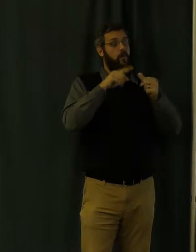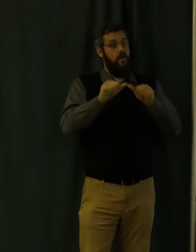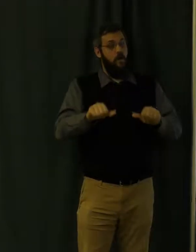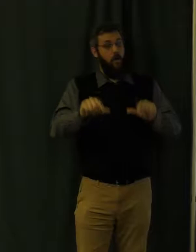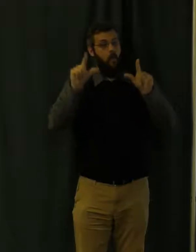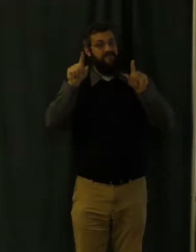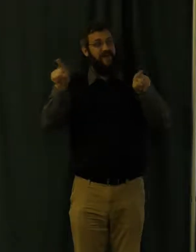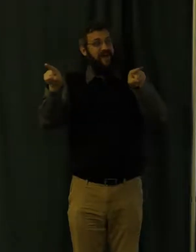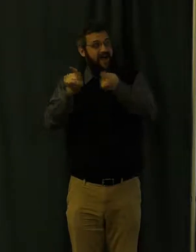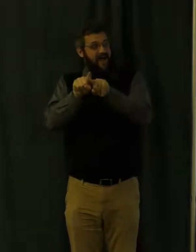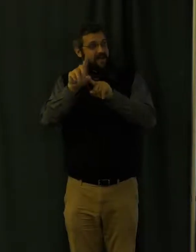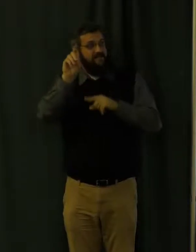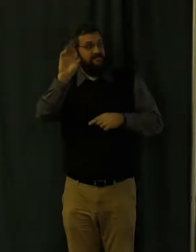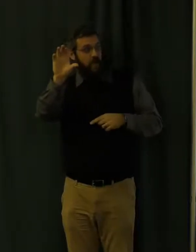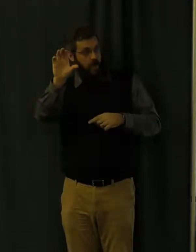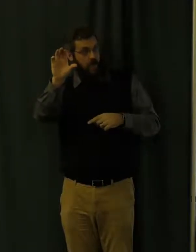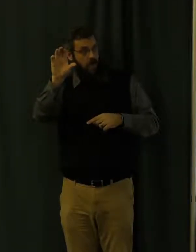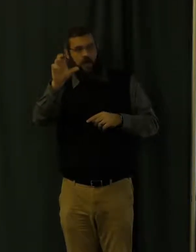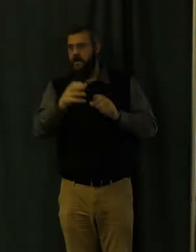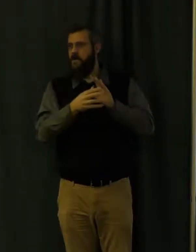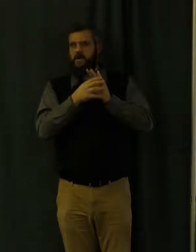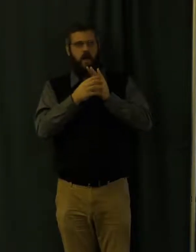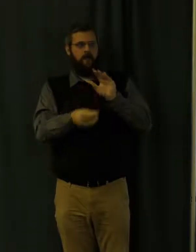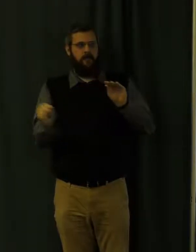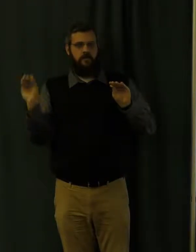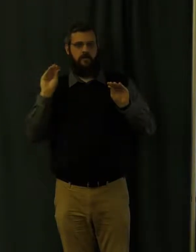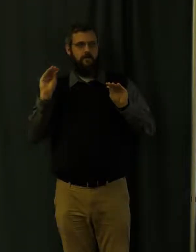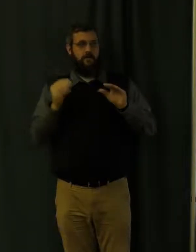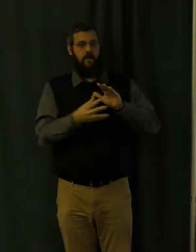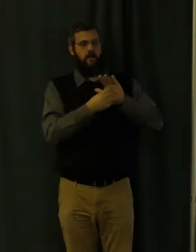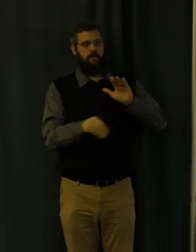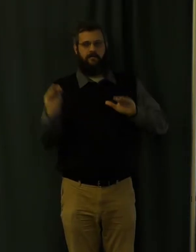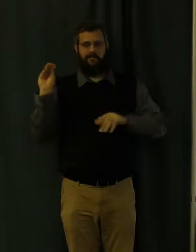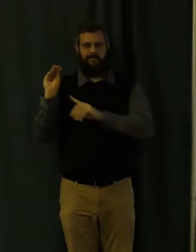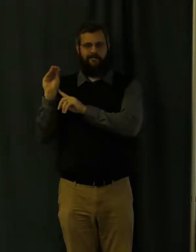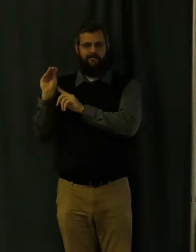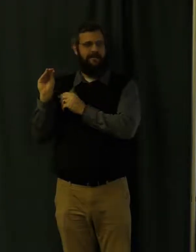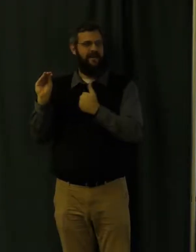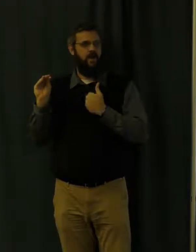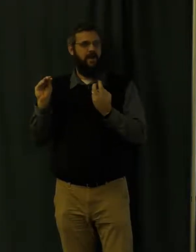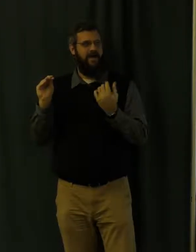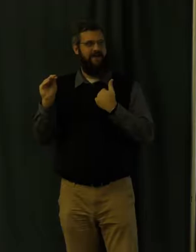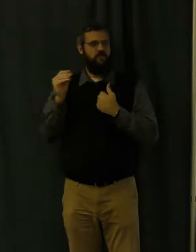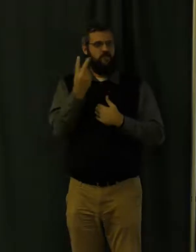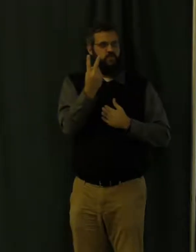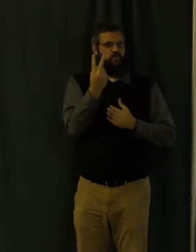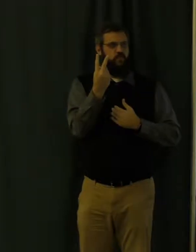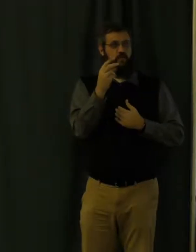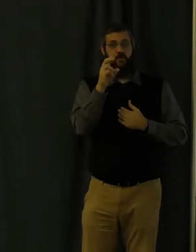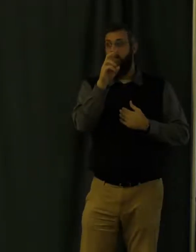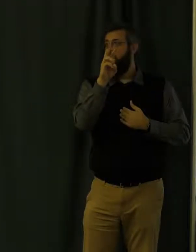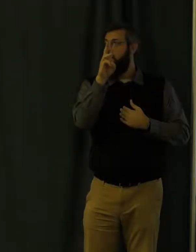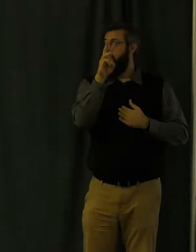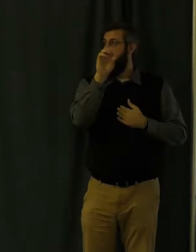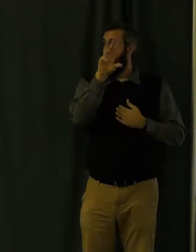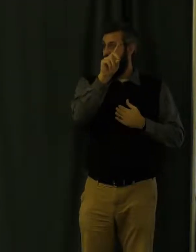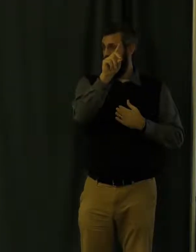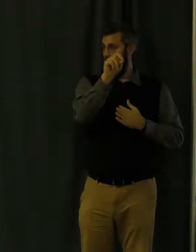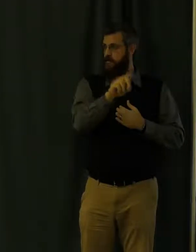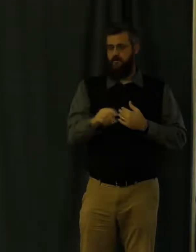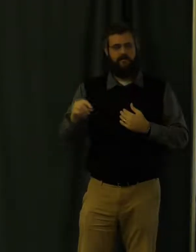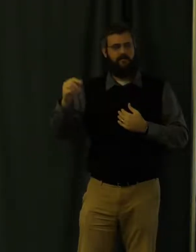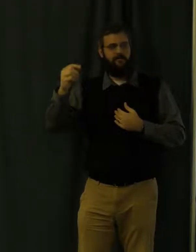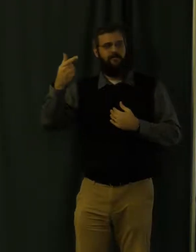Google Doc, it's actually making a copy. So now I have two. I have a Word version and I have a Google